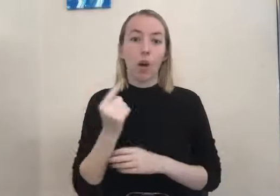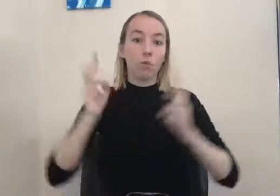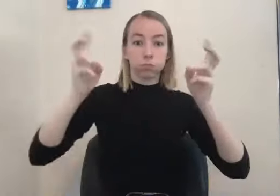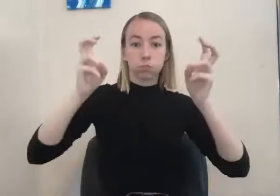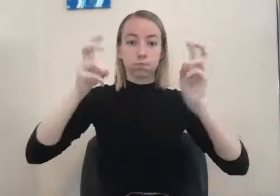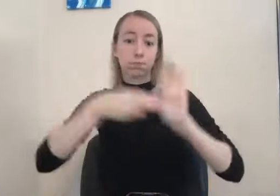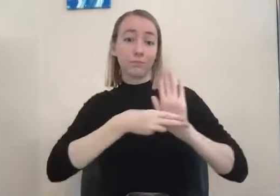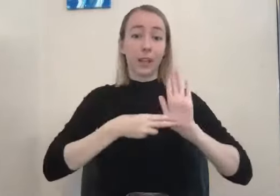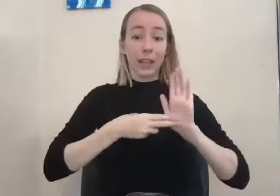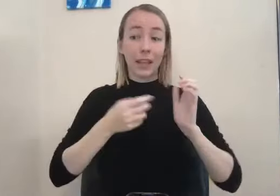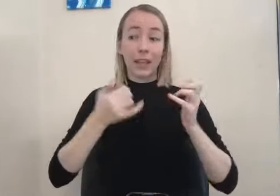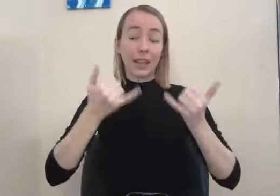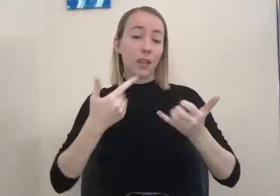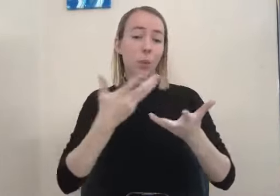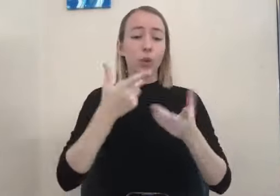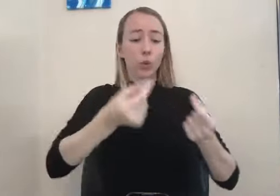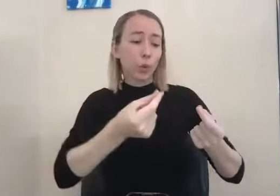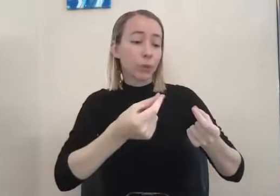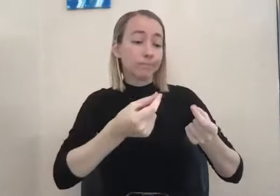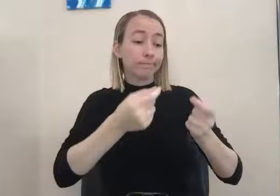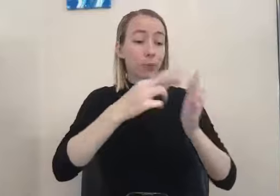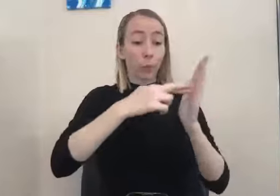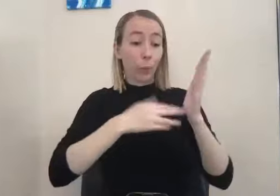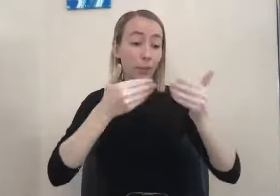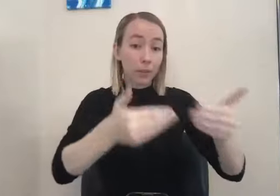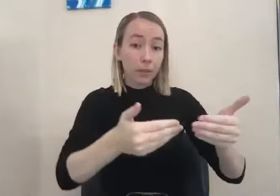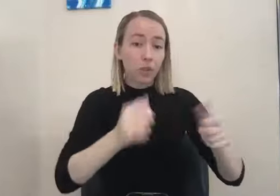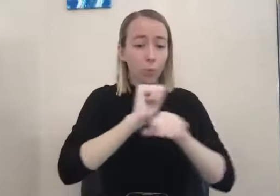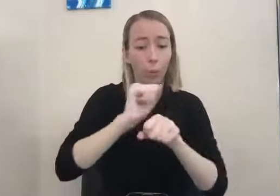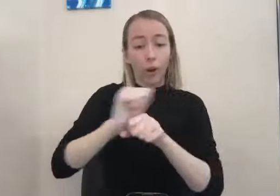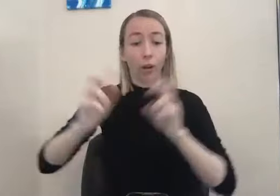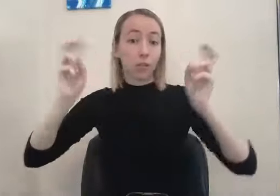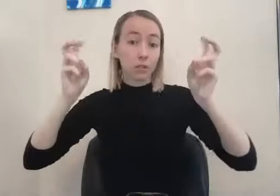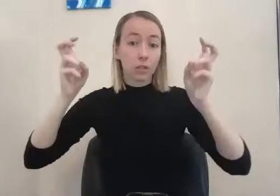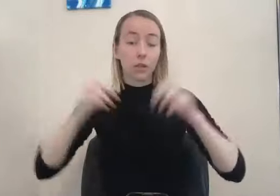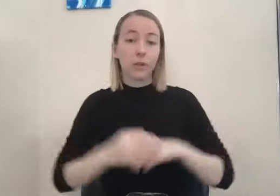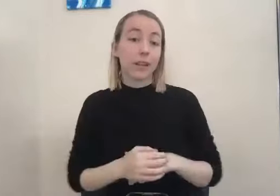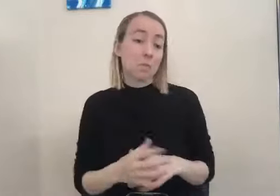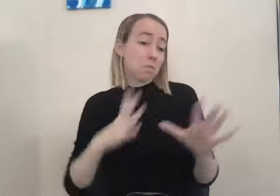was an angry, angry woman who got into conflict with everyone, and I picked